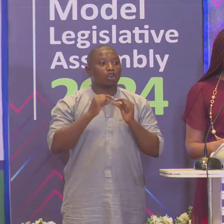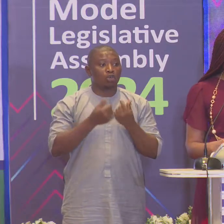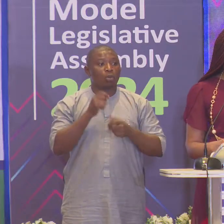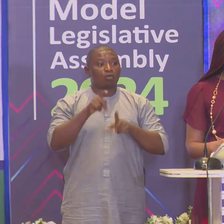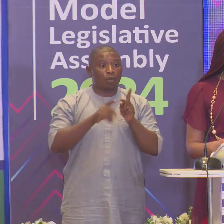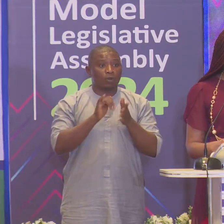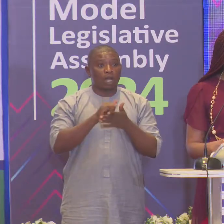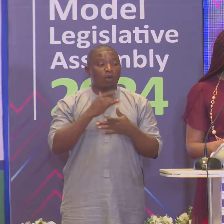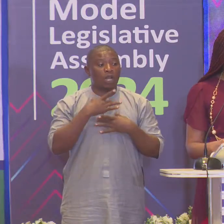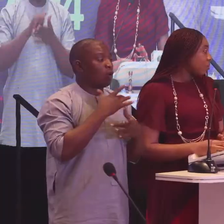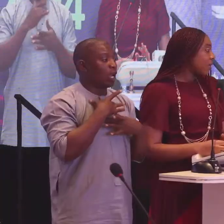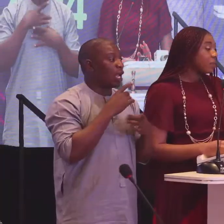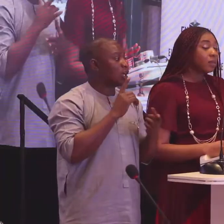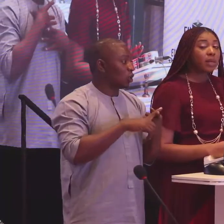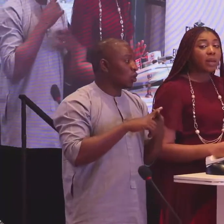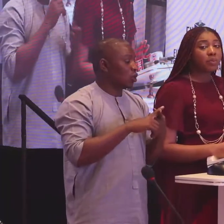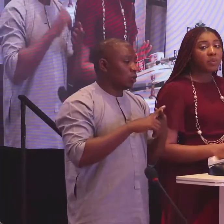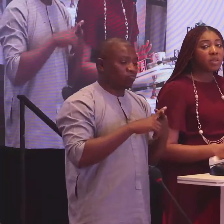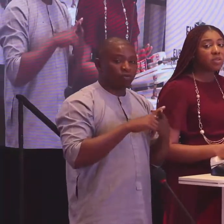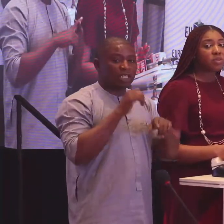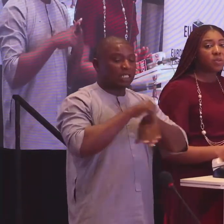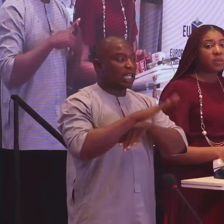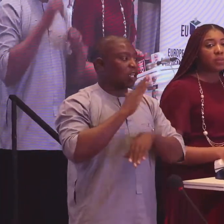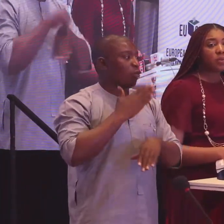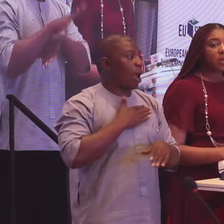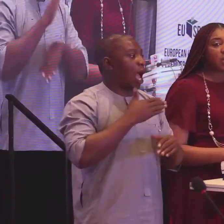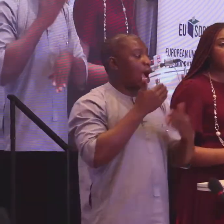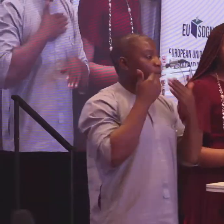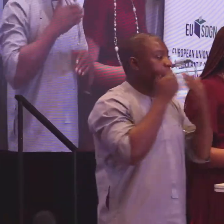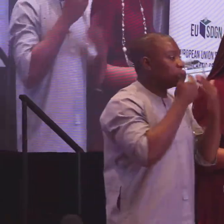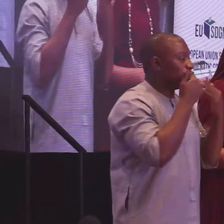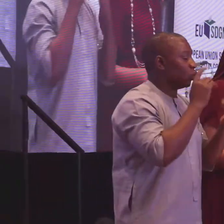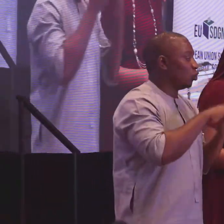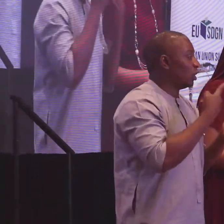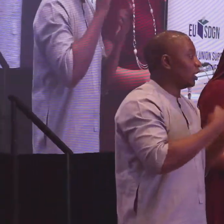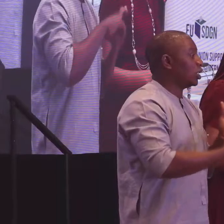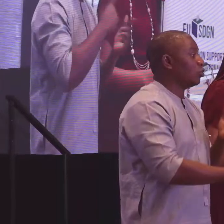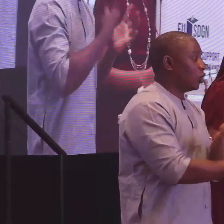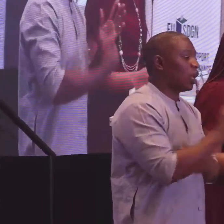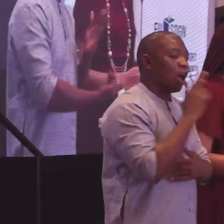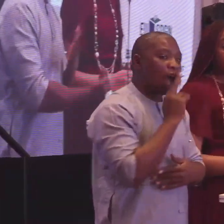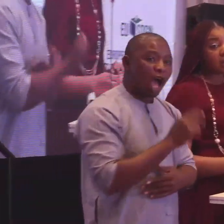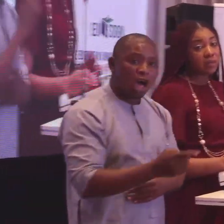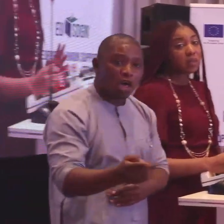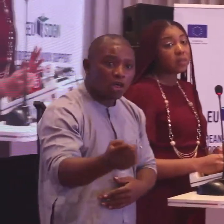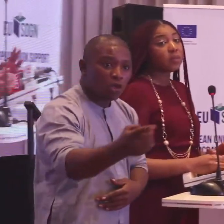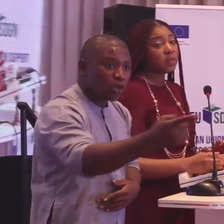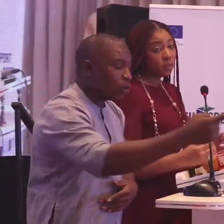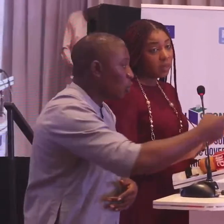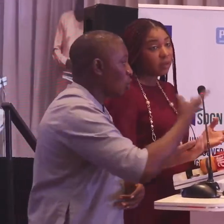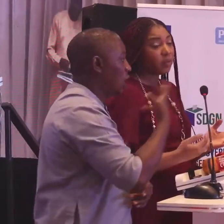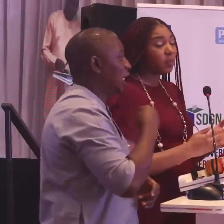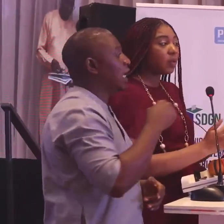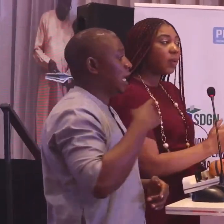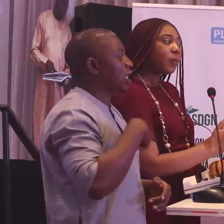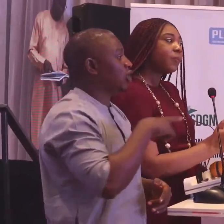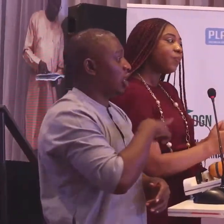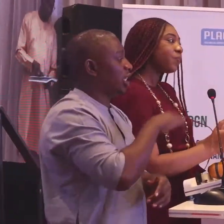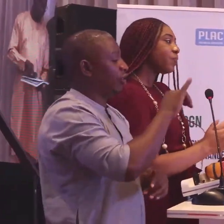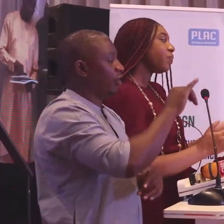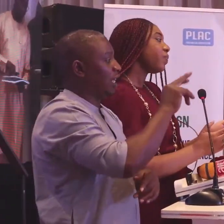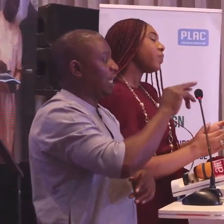like to extend my sincere appreciation to this morning are you, the legislative interns yourselves.